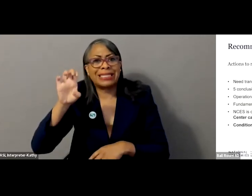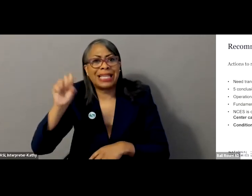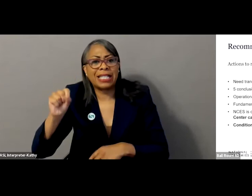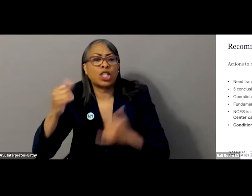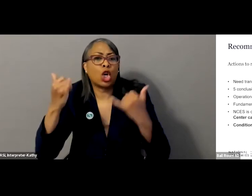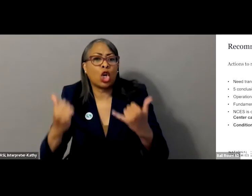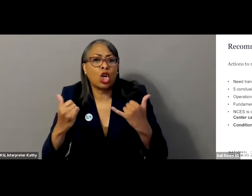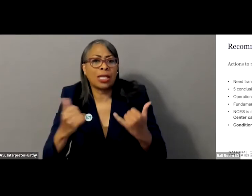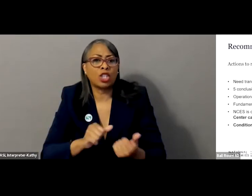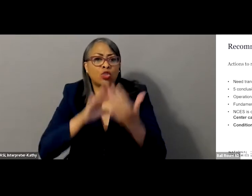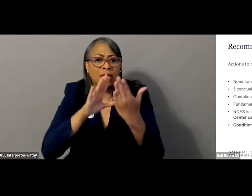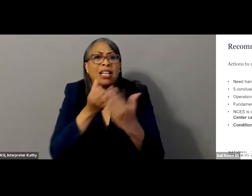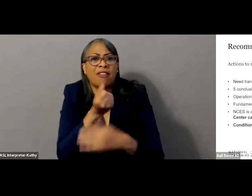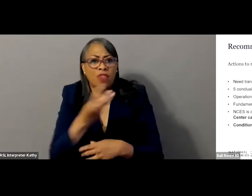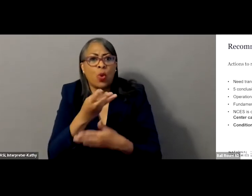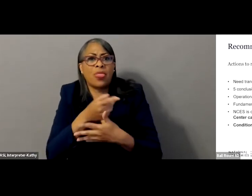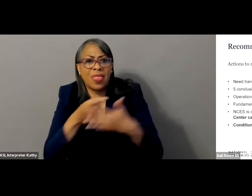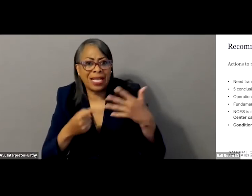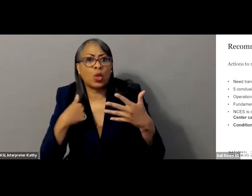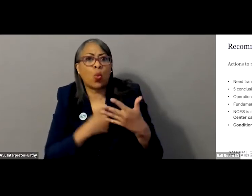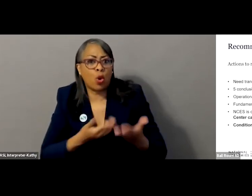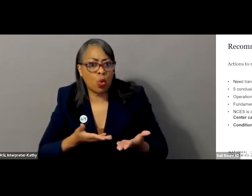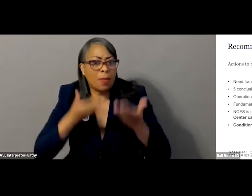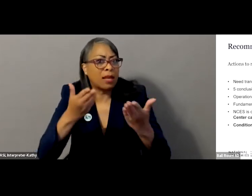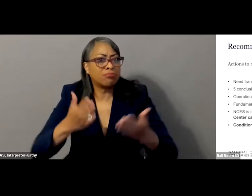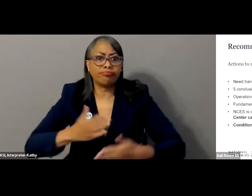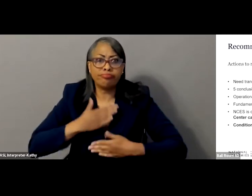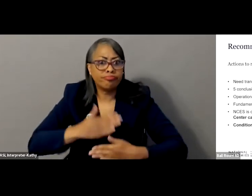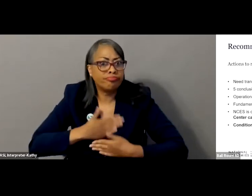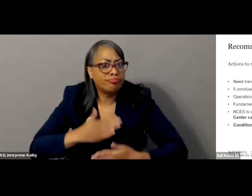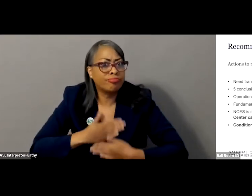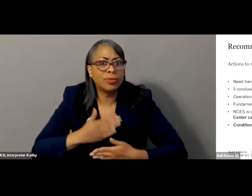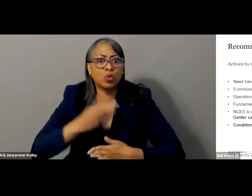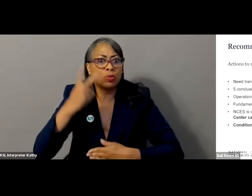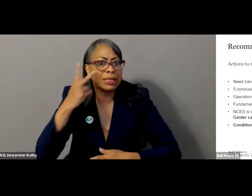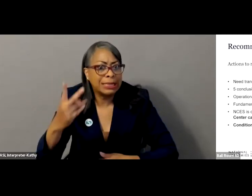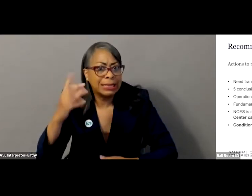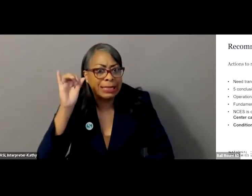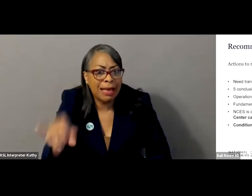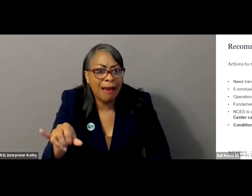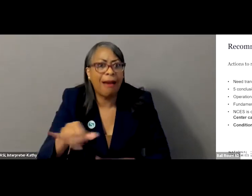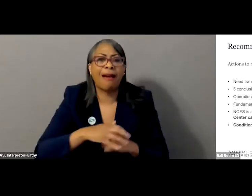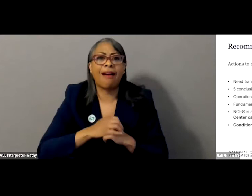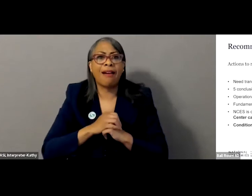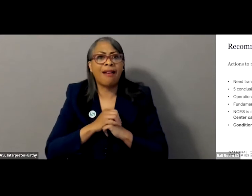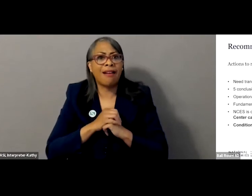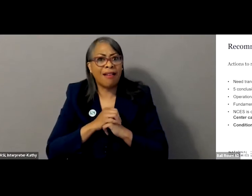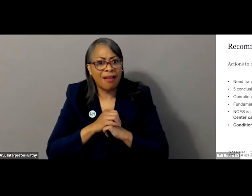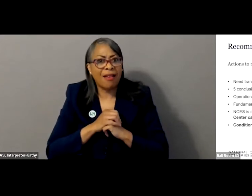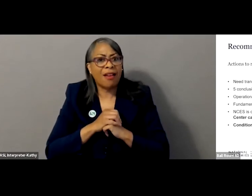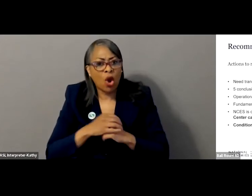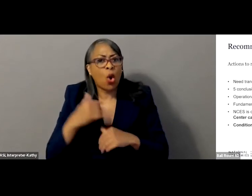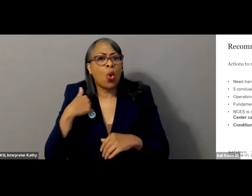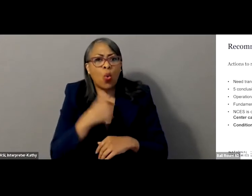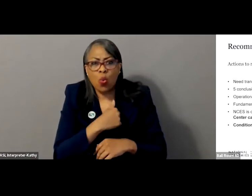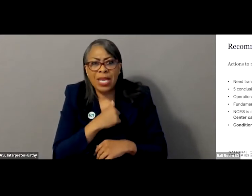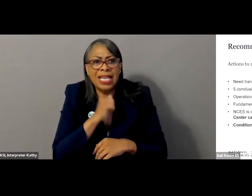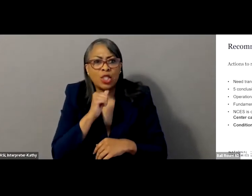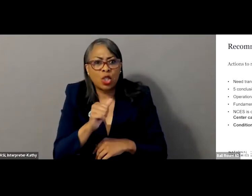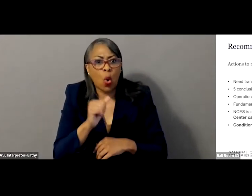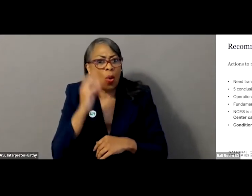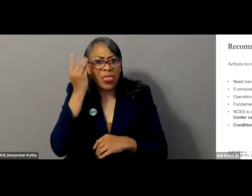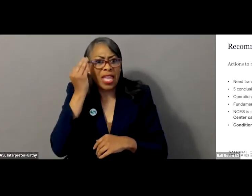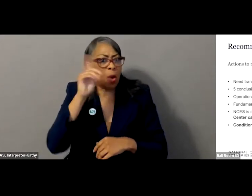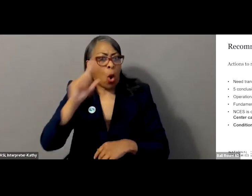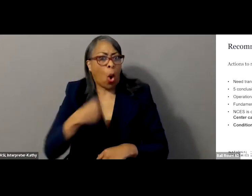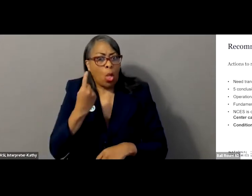some of the things we're recommending, and we're glad to see that. And we don't think we're the only